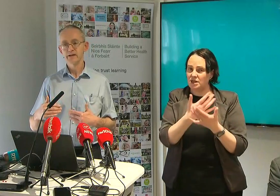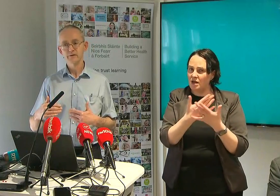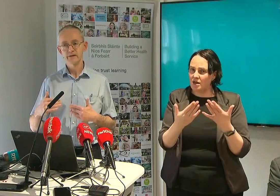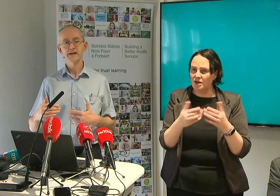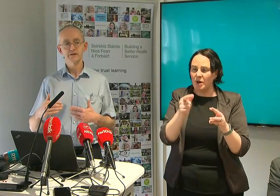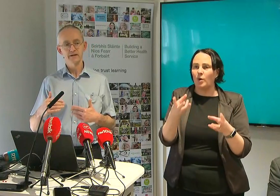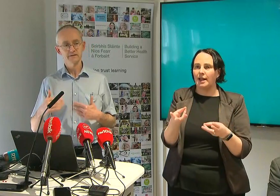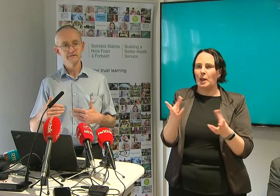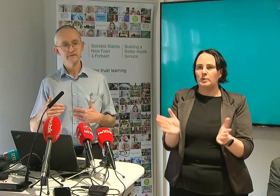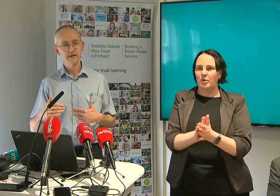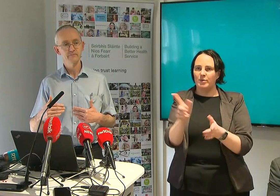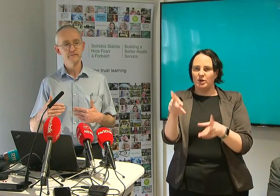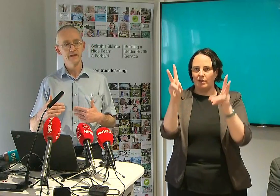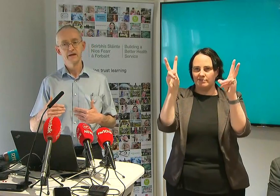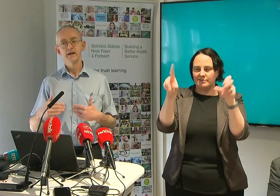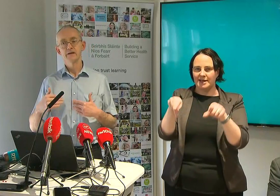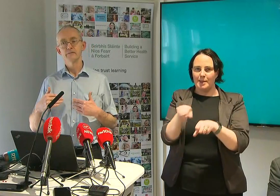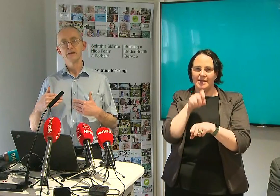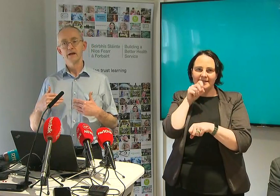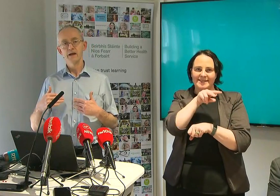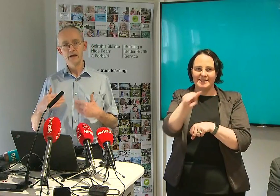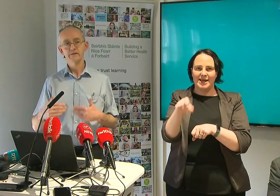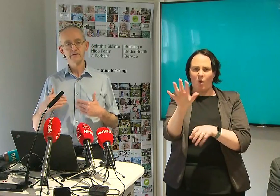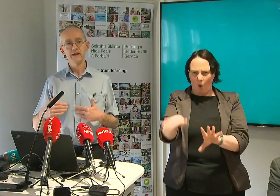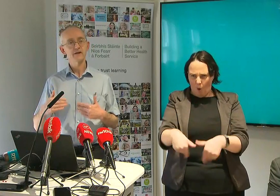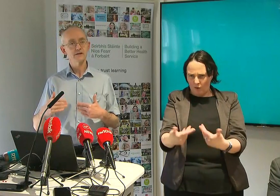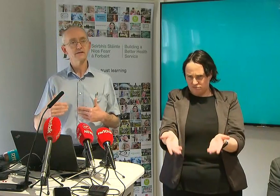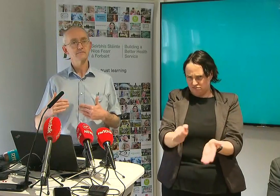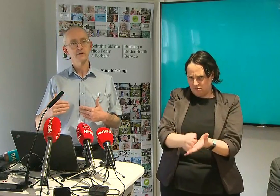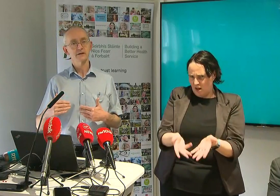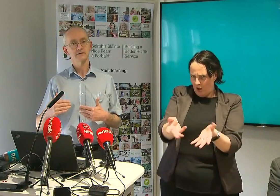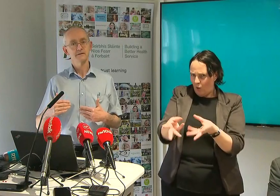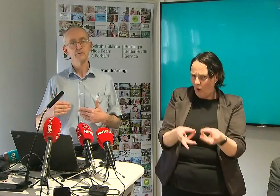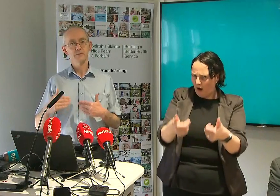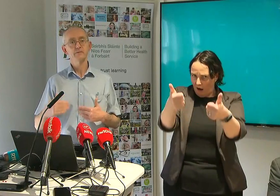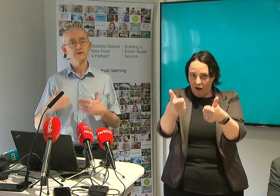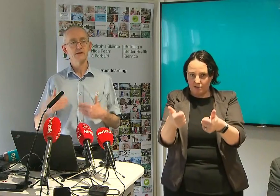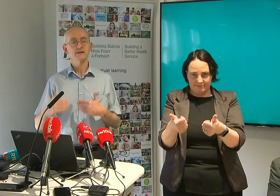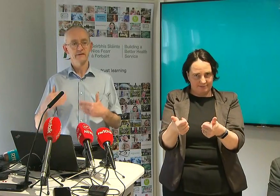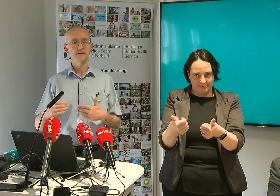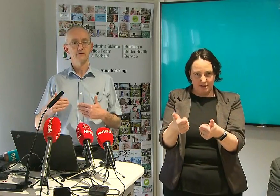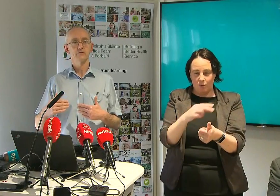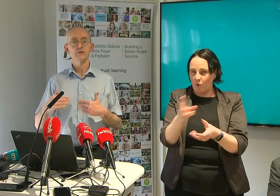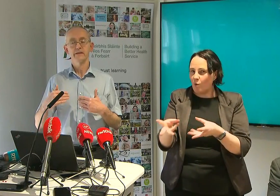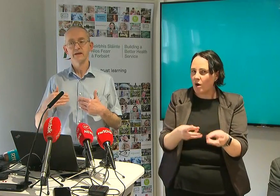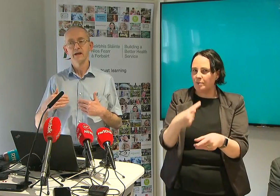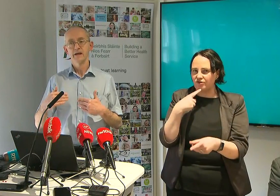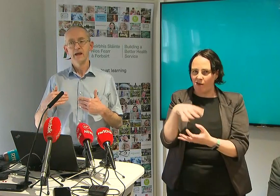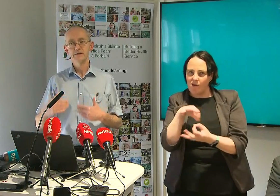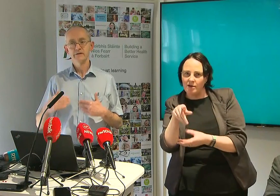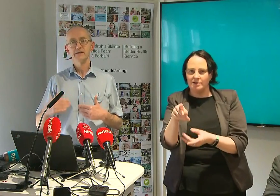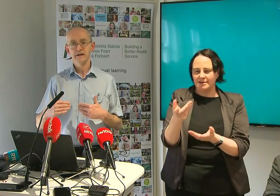going to sell you snake oil. And a lot of the snake oil doesn't work, but people are trying to sell you. So I